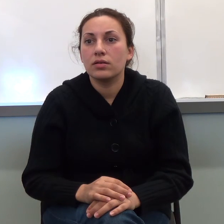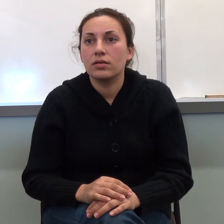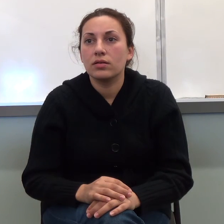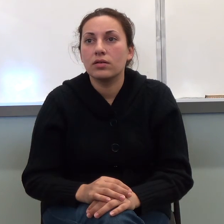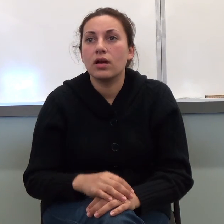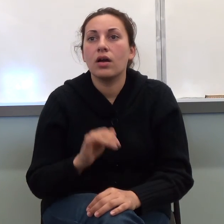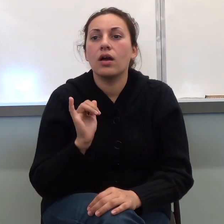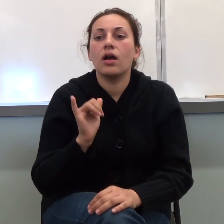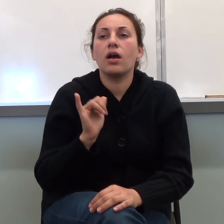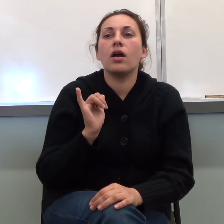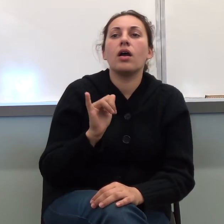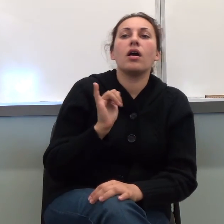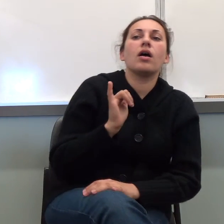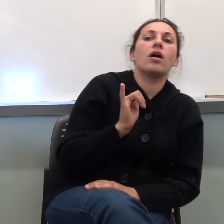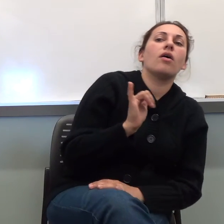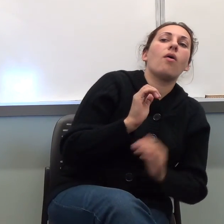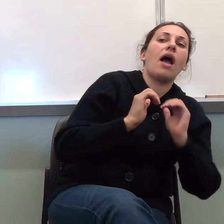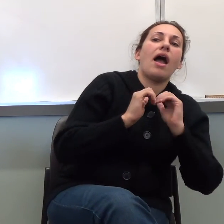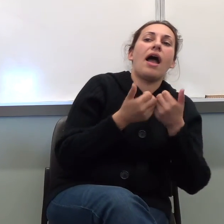Yeah, I want a refund.